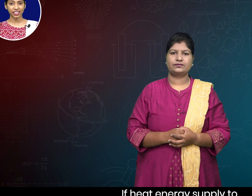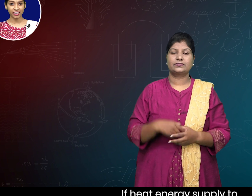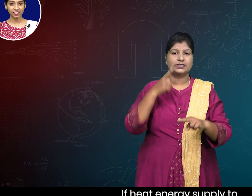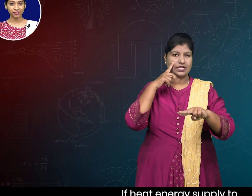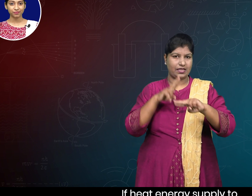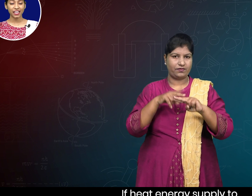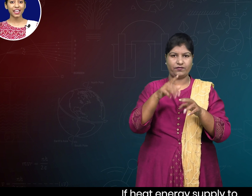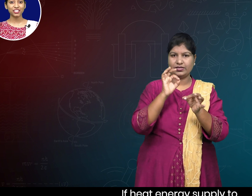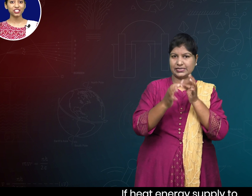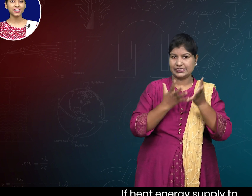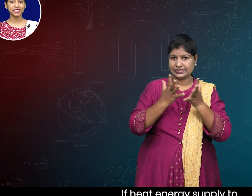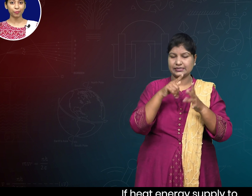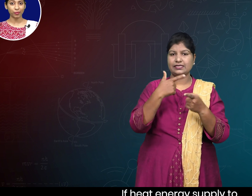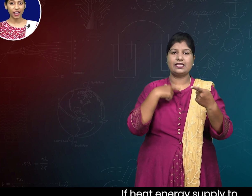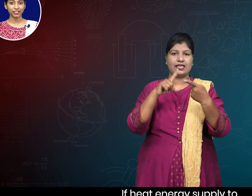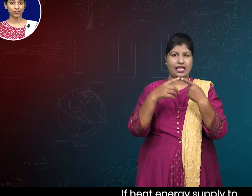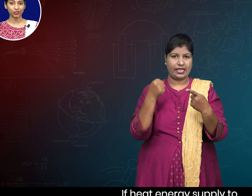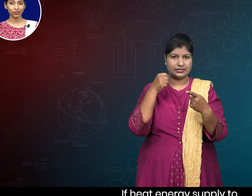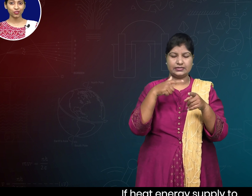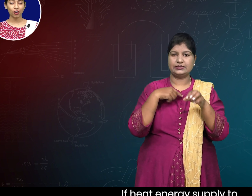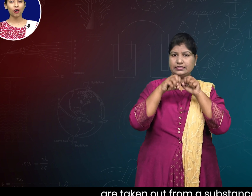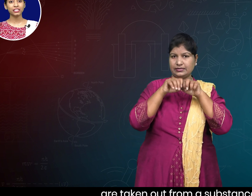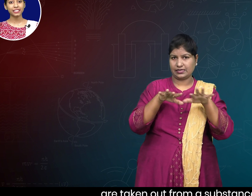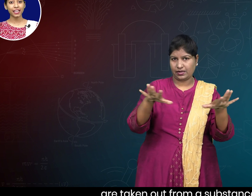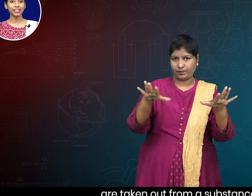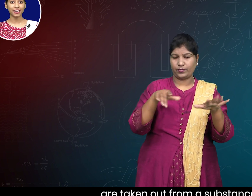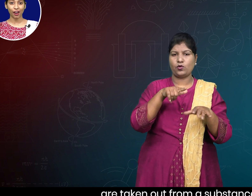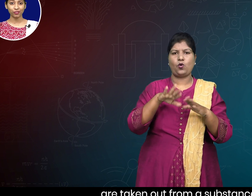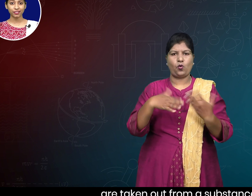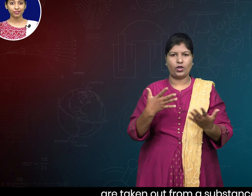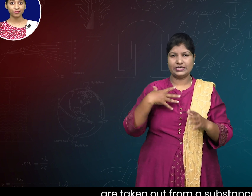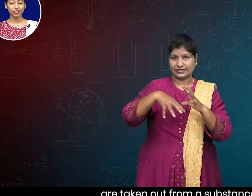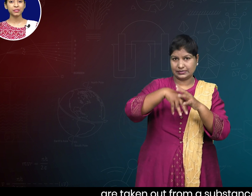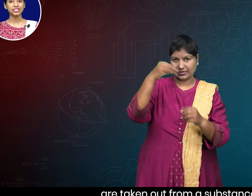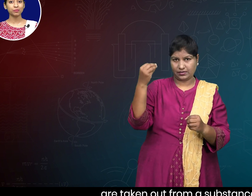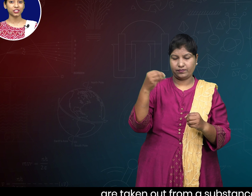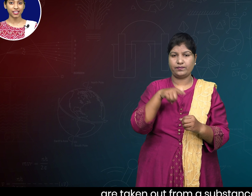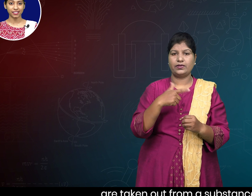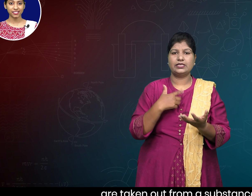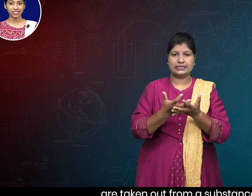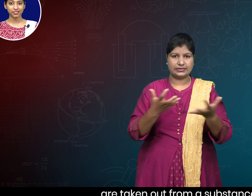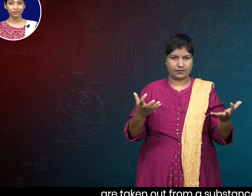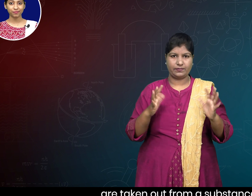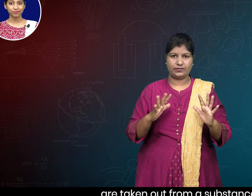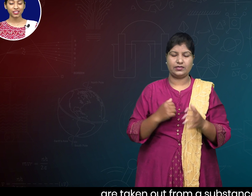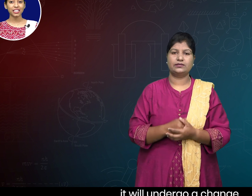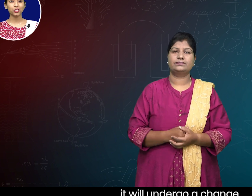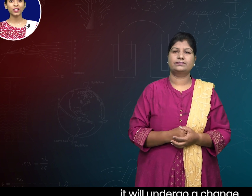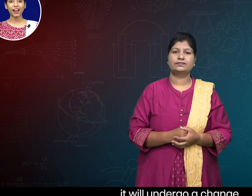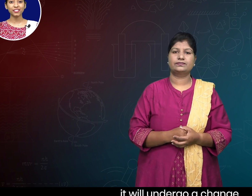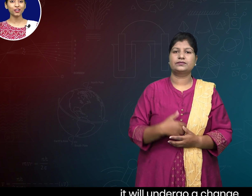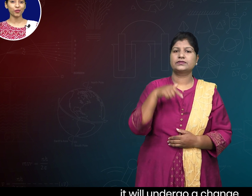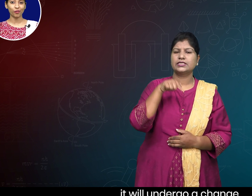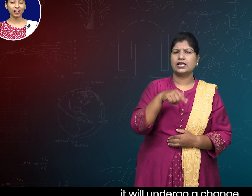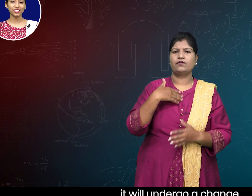If heat energy is supplied to or taken out from a substance, it